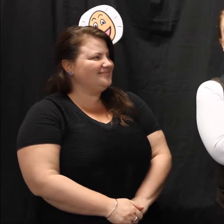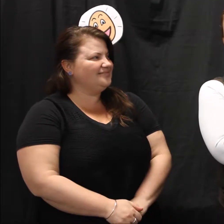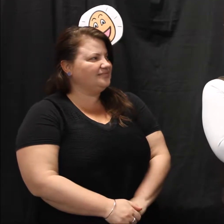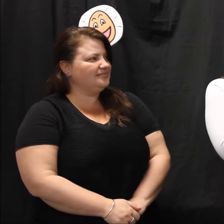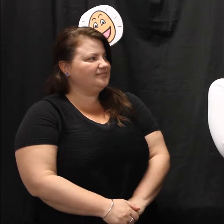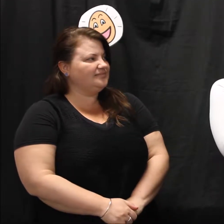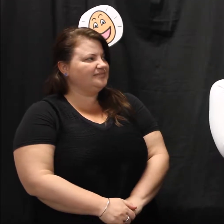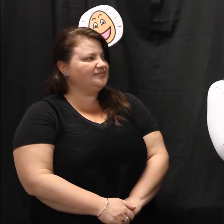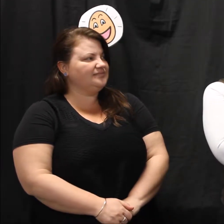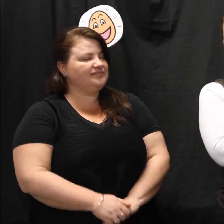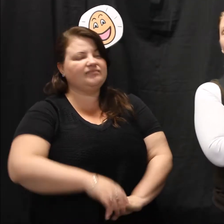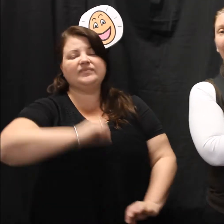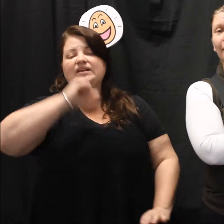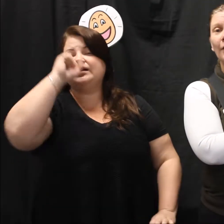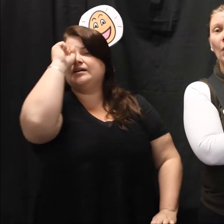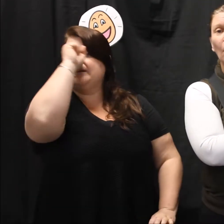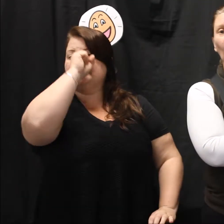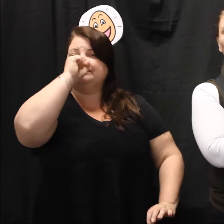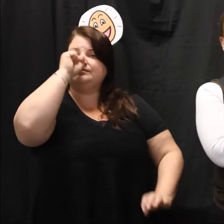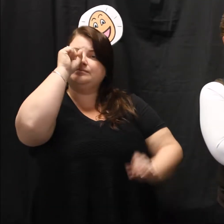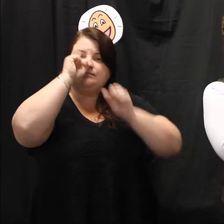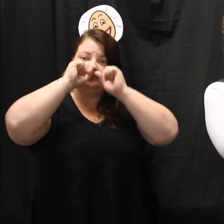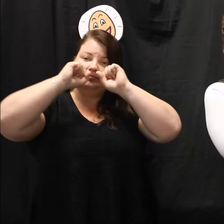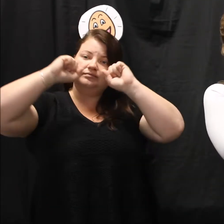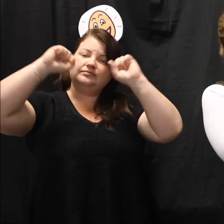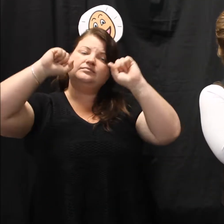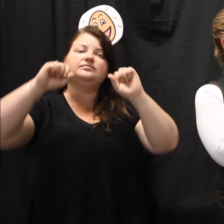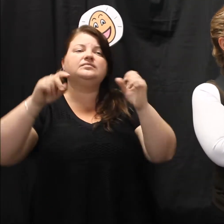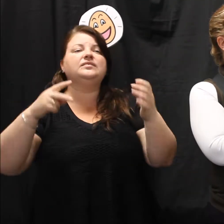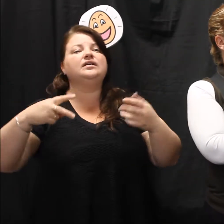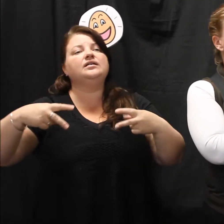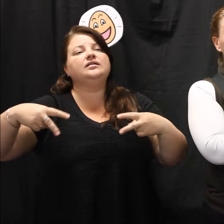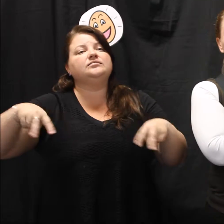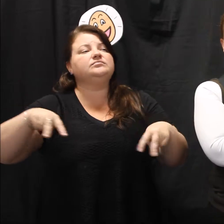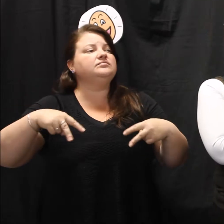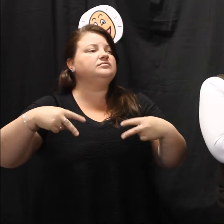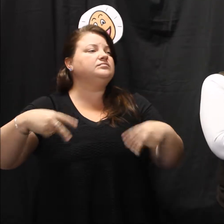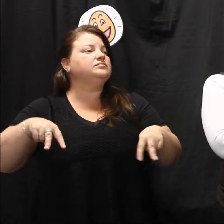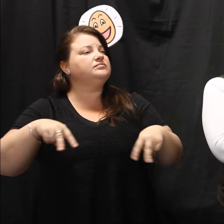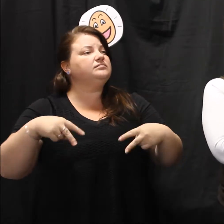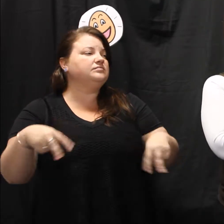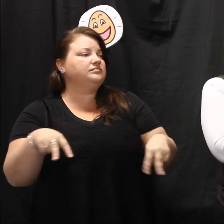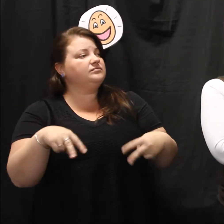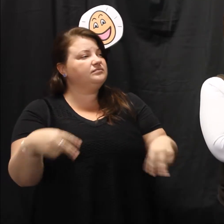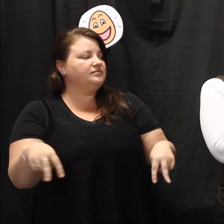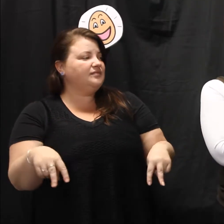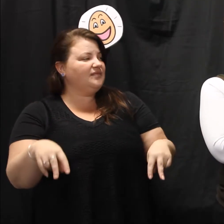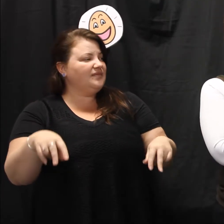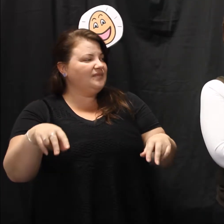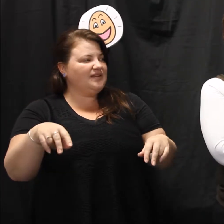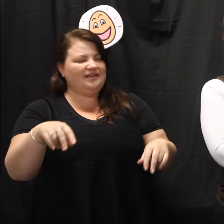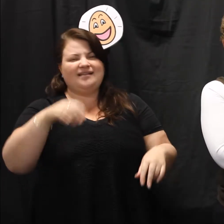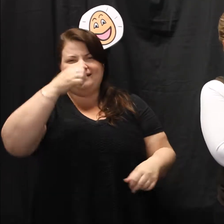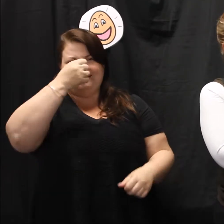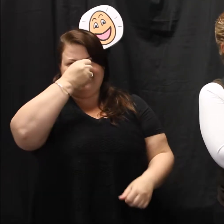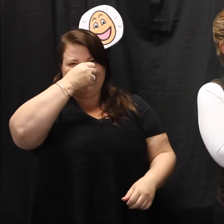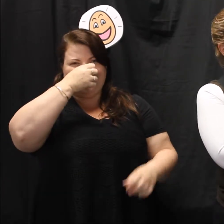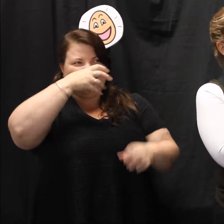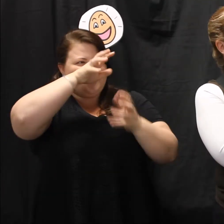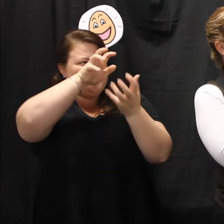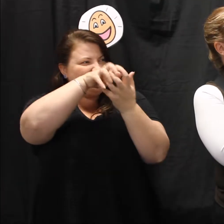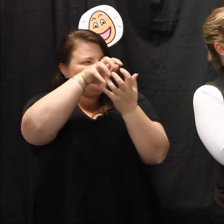The warthogs started waltzing, and the rhinos rock and rolled.